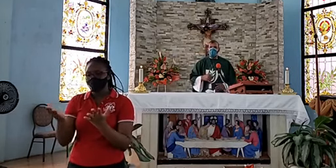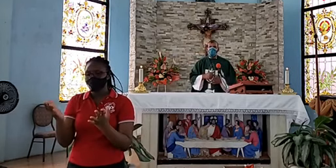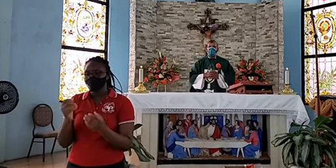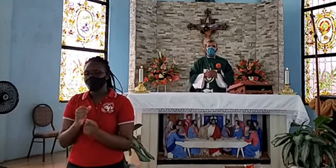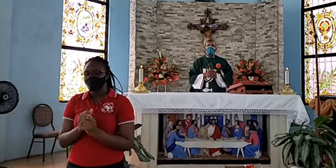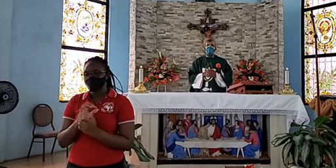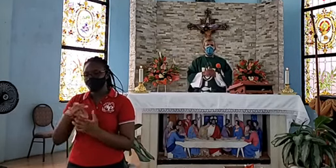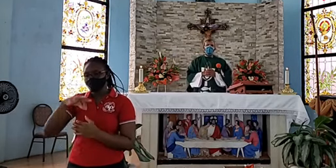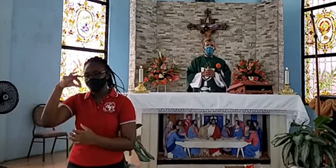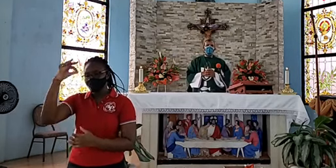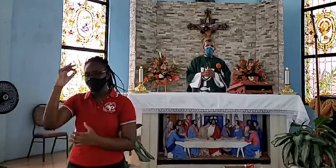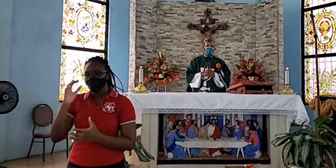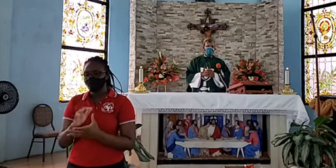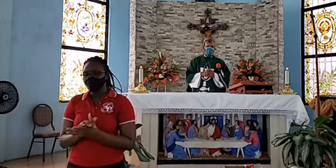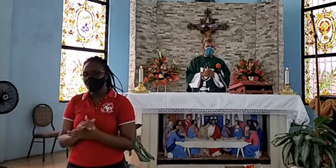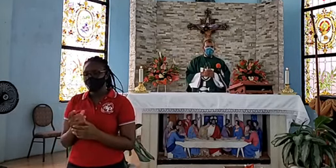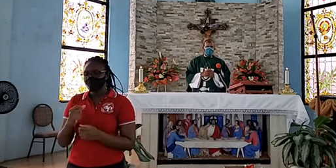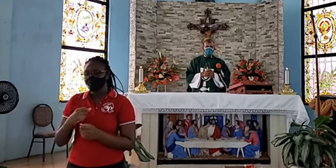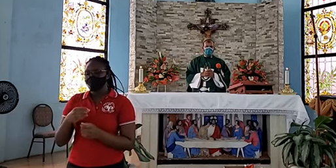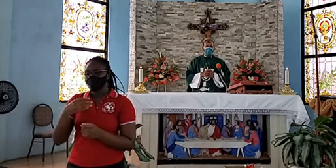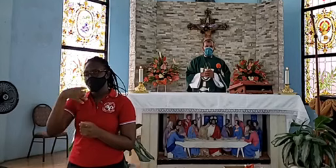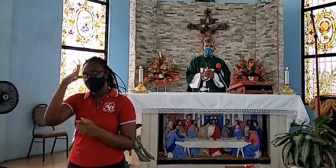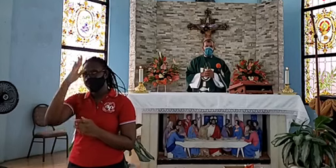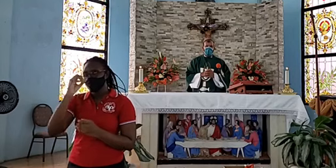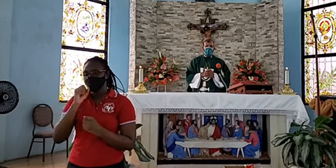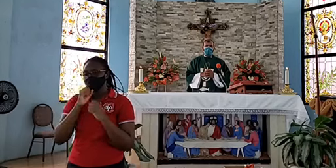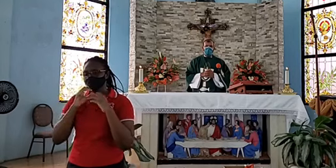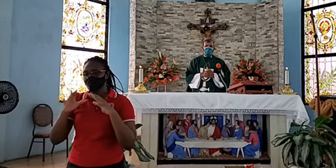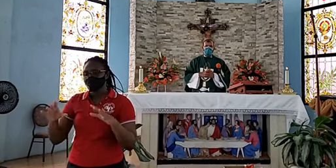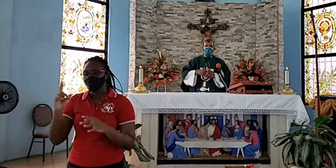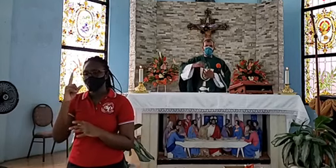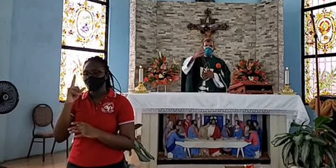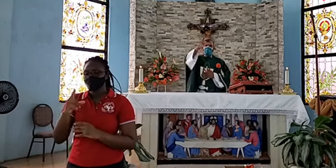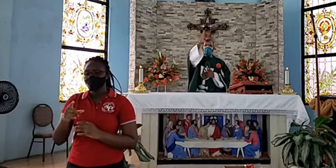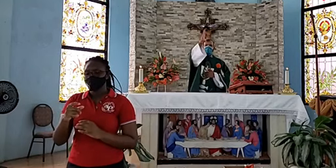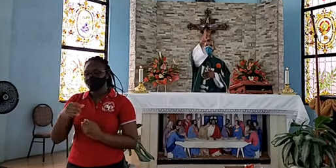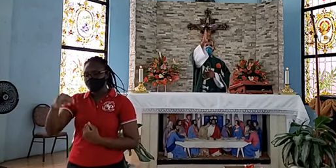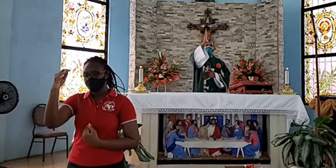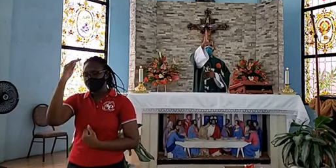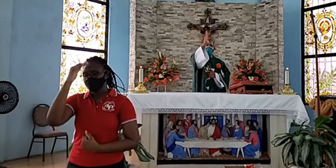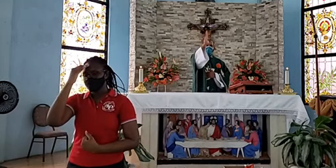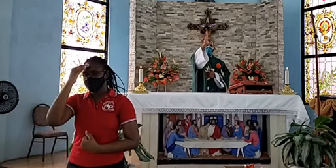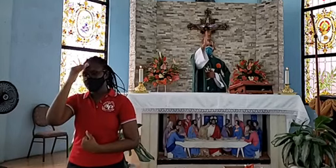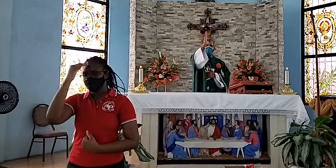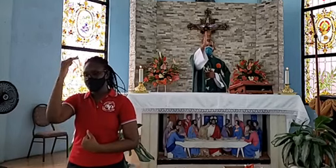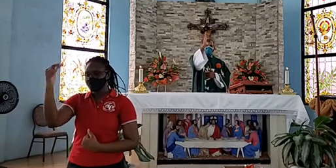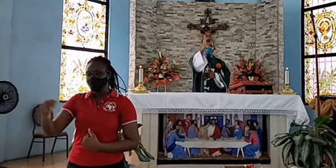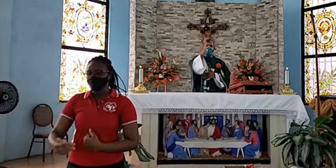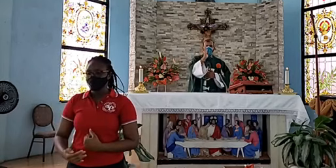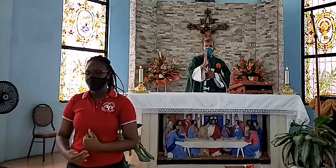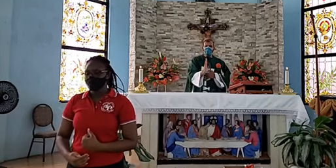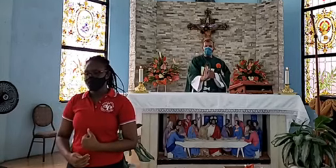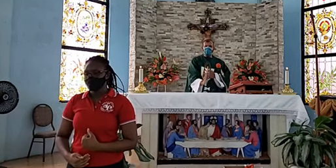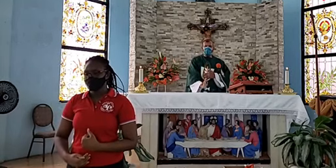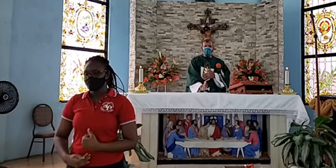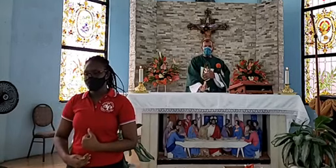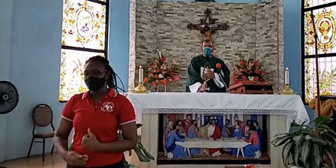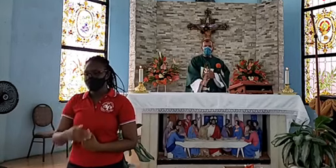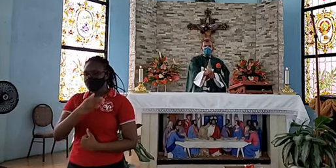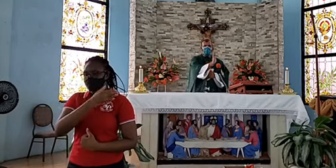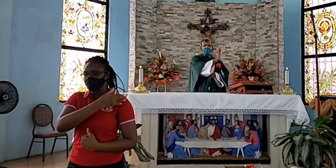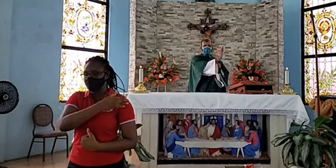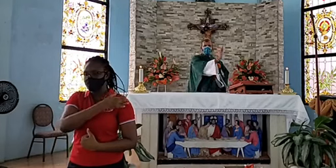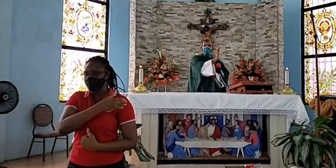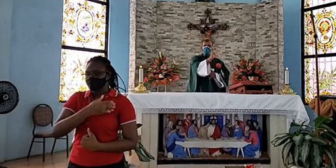your spirit. And the Almighty God bless you, the Father and